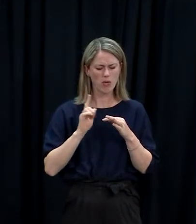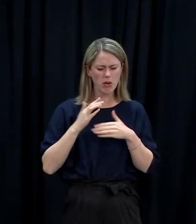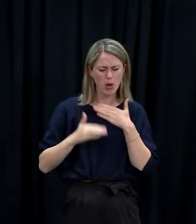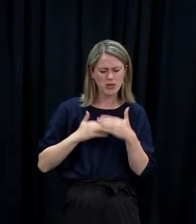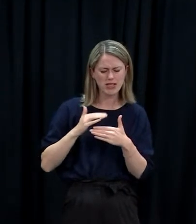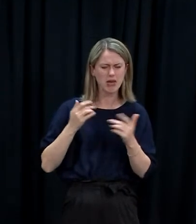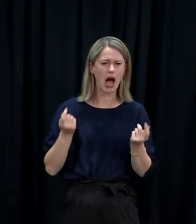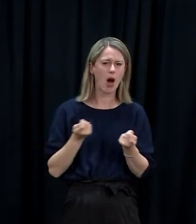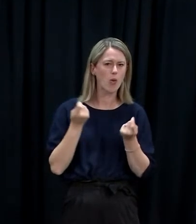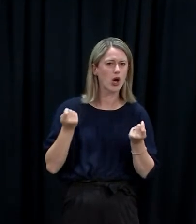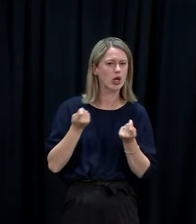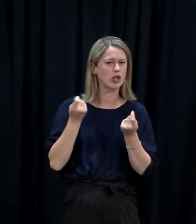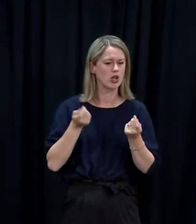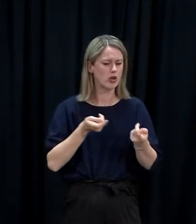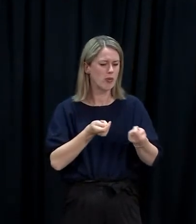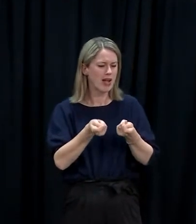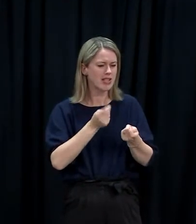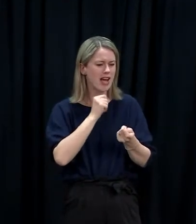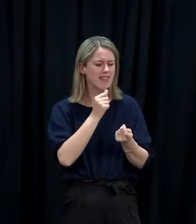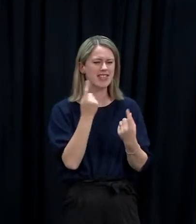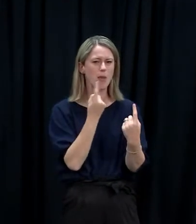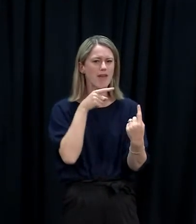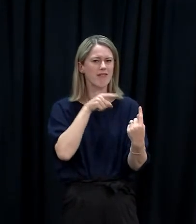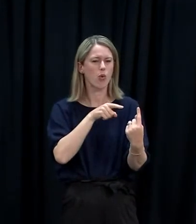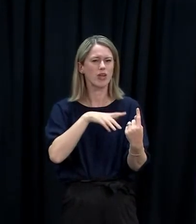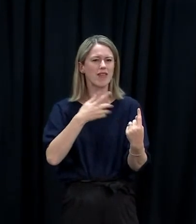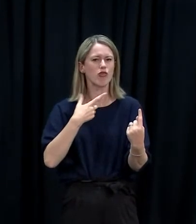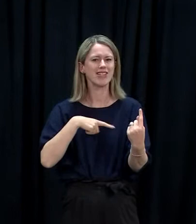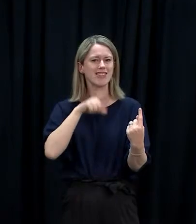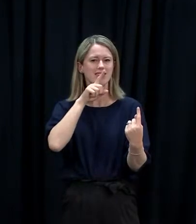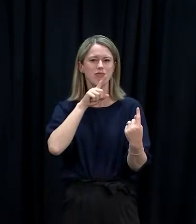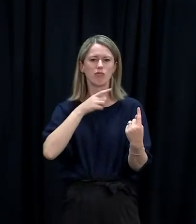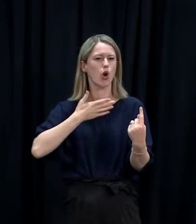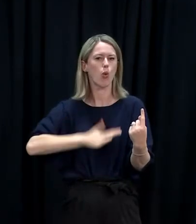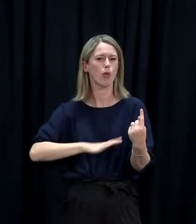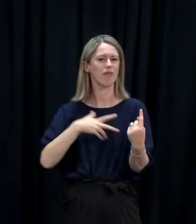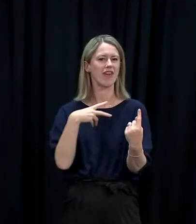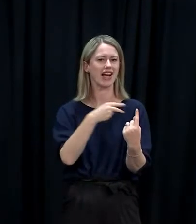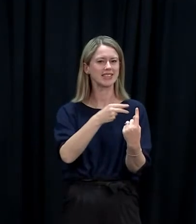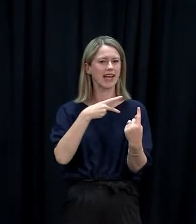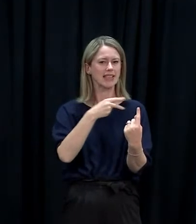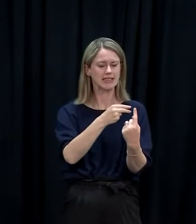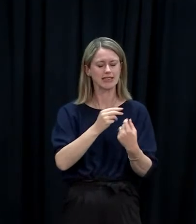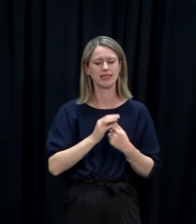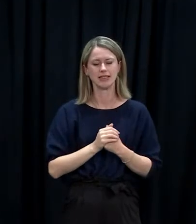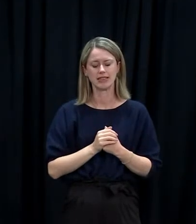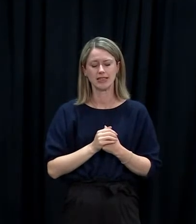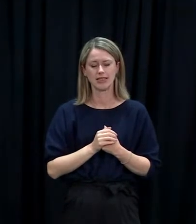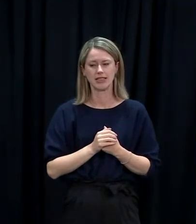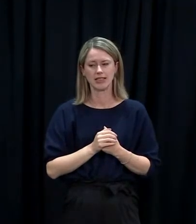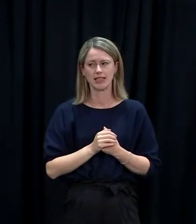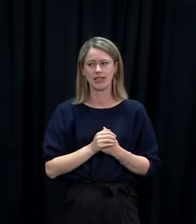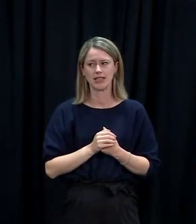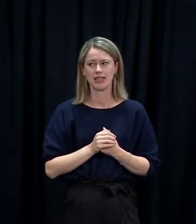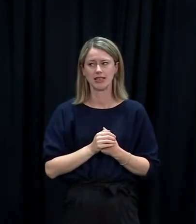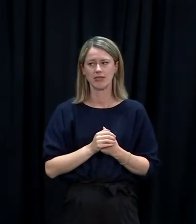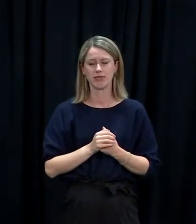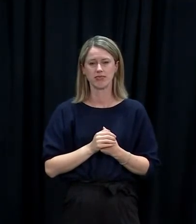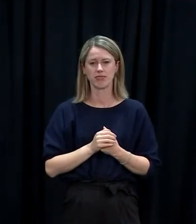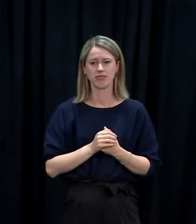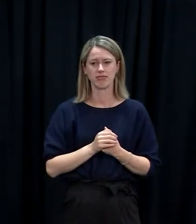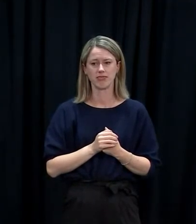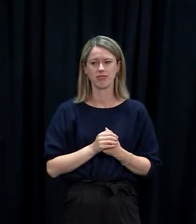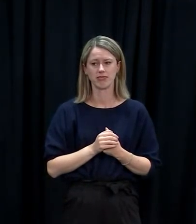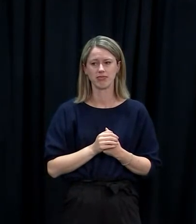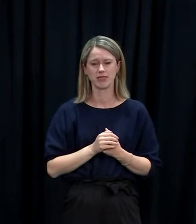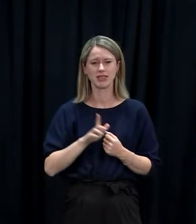put in place here to deal with those who, for whatever reason, are not willing to be vaccinated. And there is an interaction with other provisions